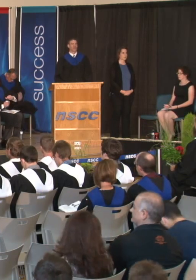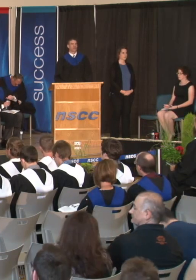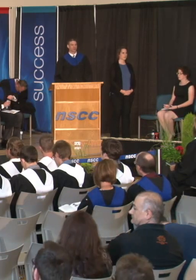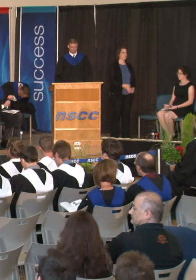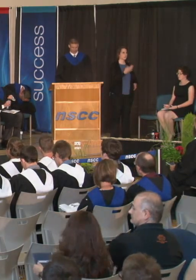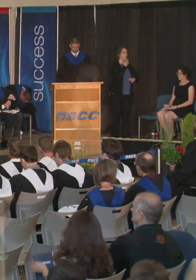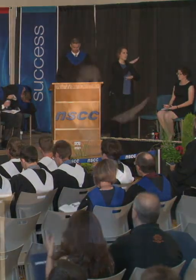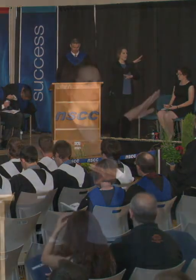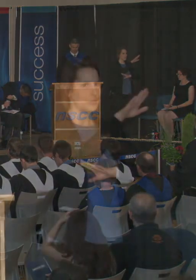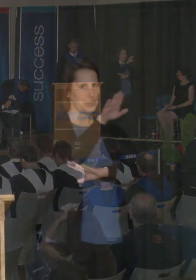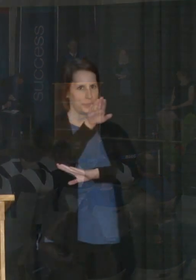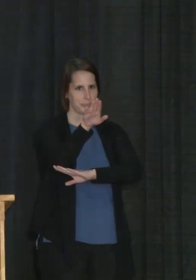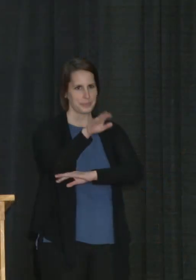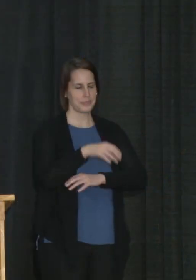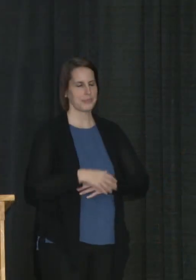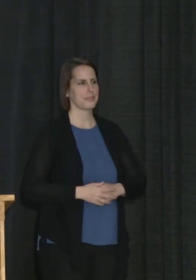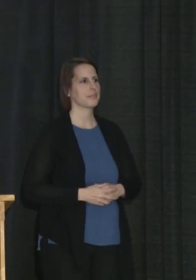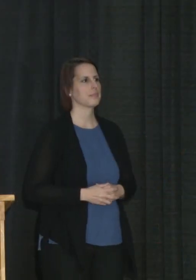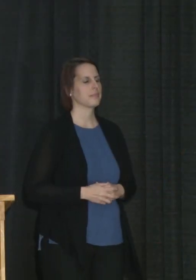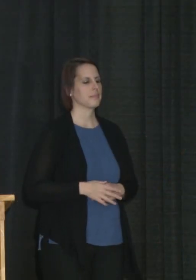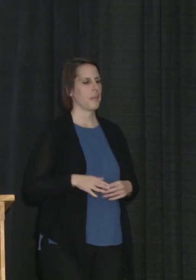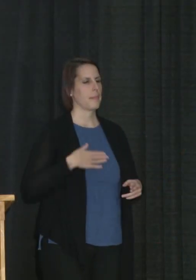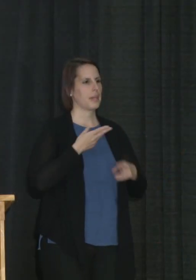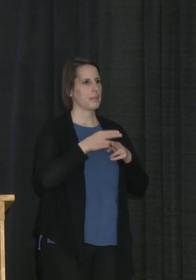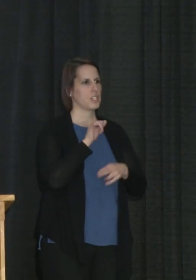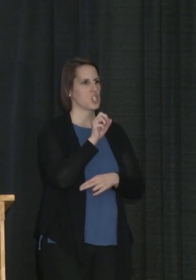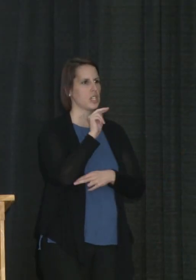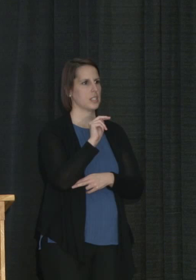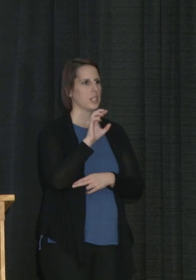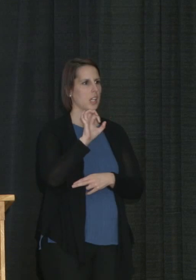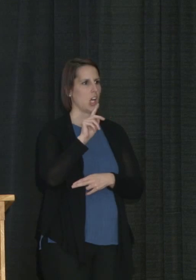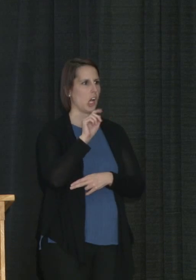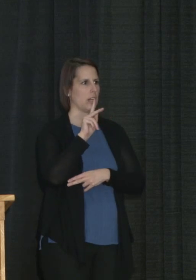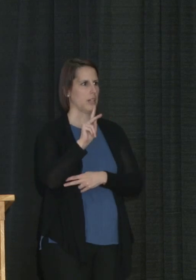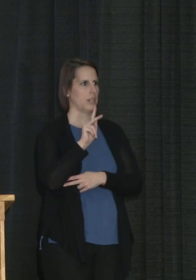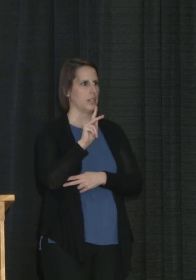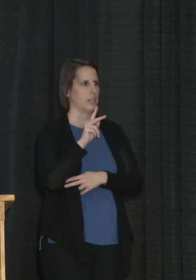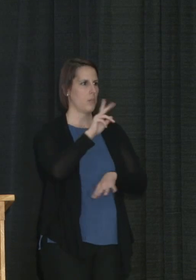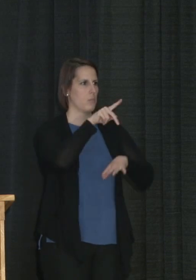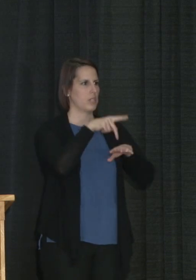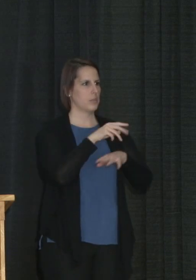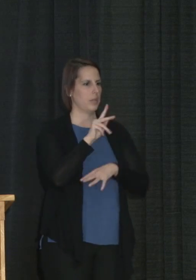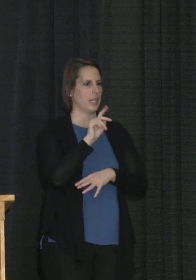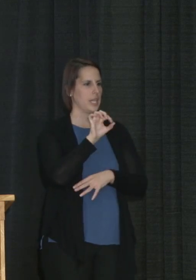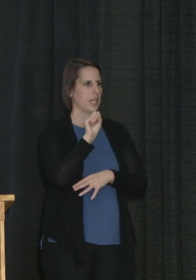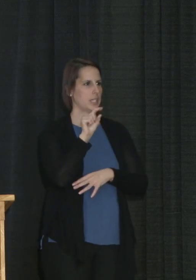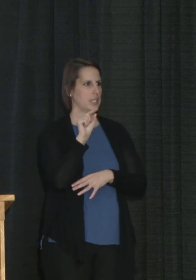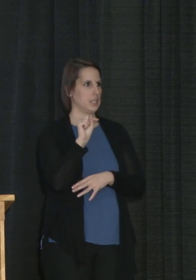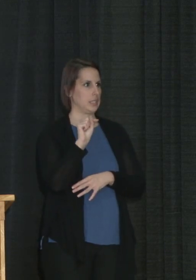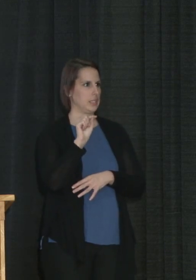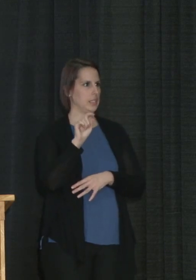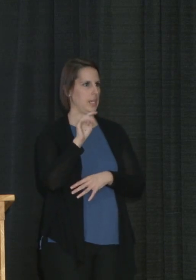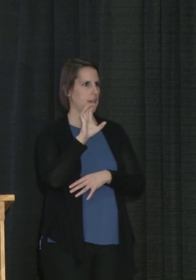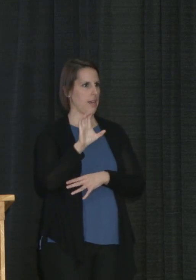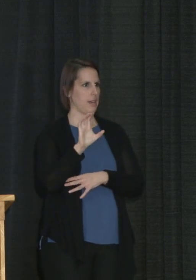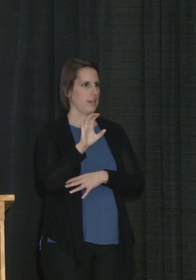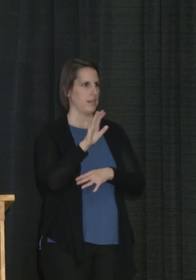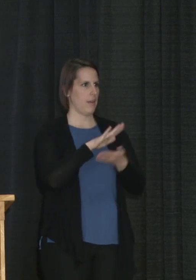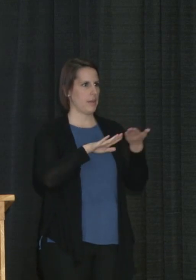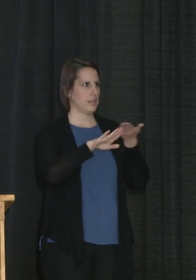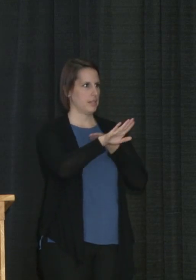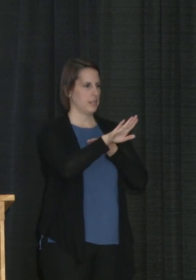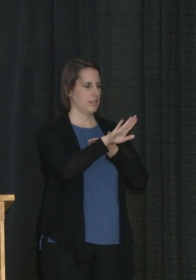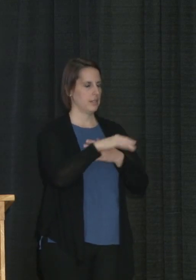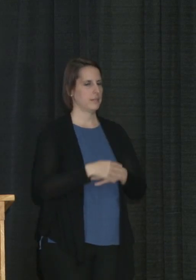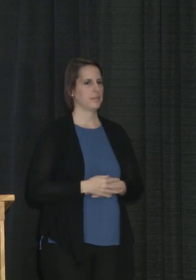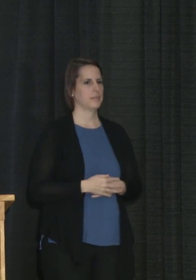Good afternoon. I'm Jason Clark, principal of the Kingstec Campus. As we begin today's ceremony, I would